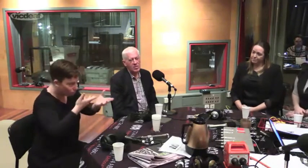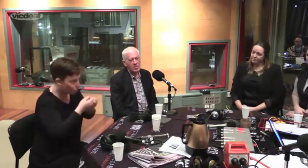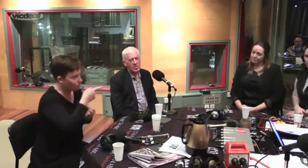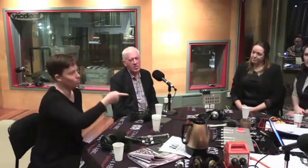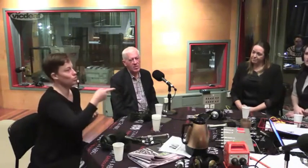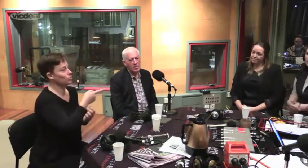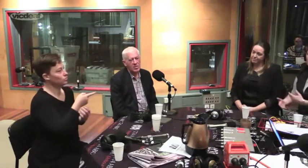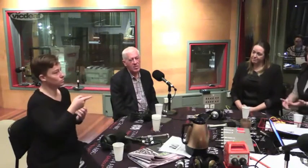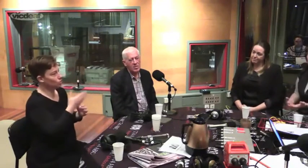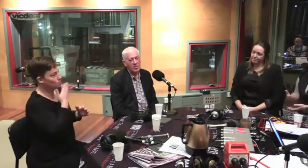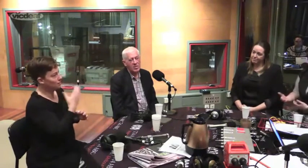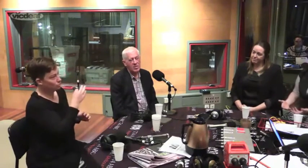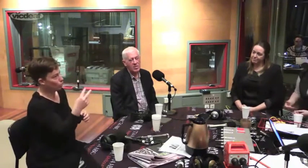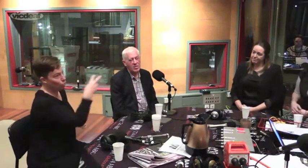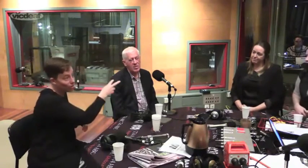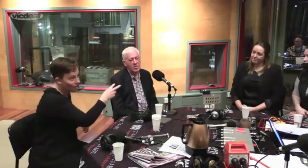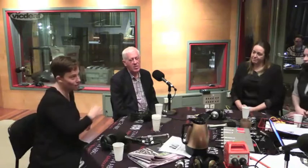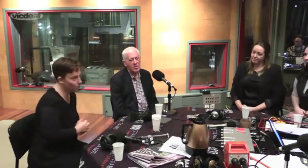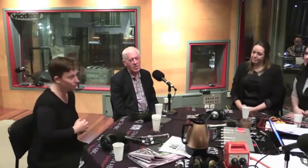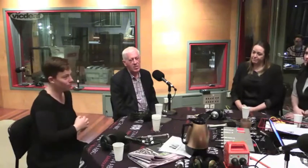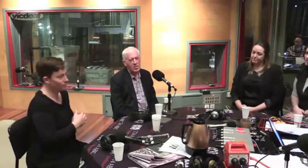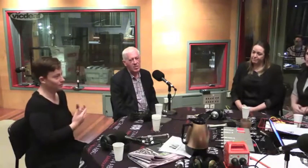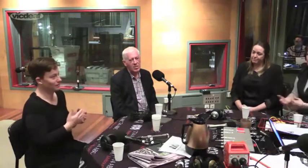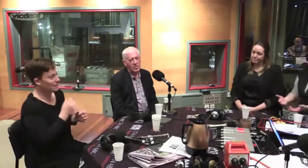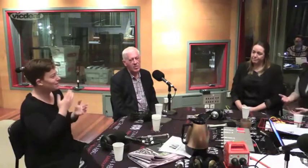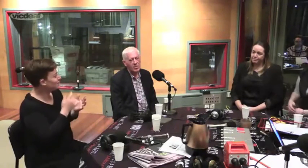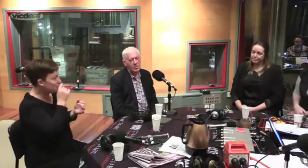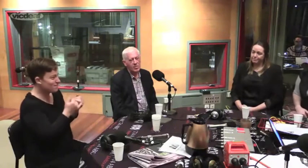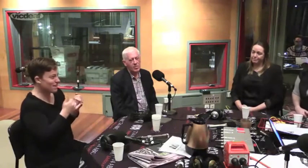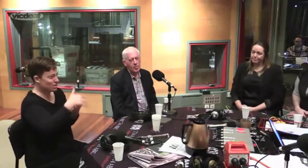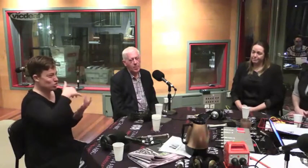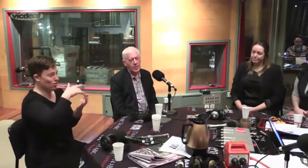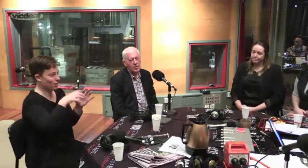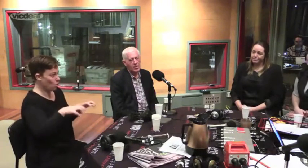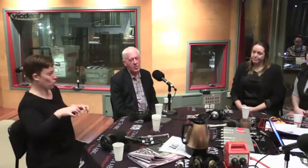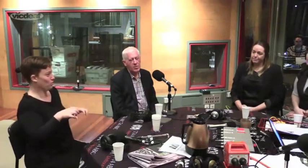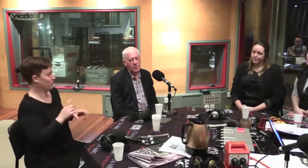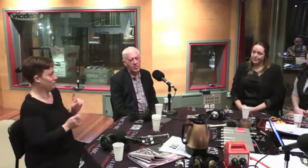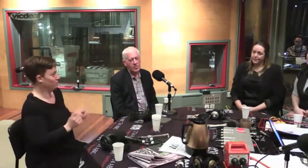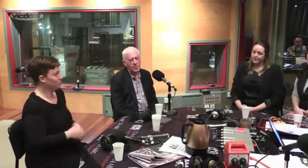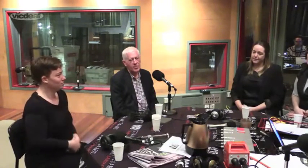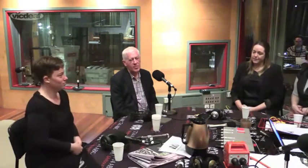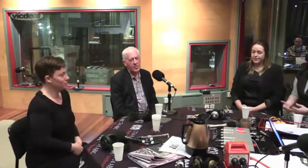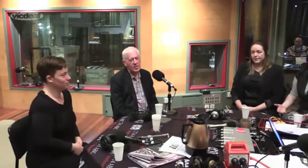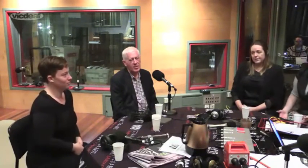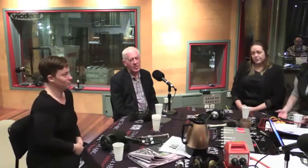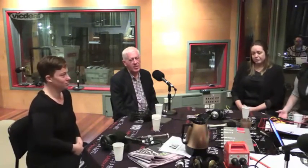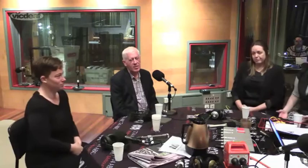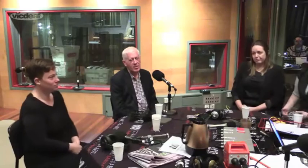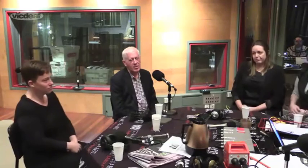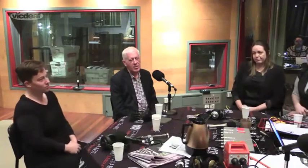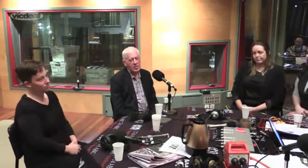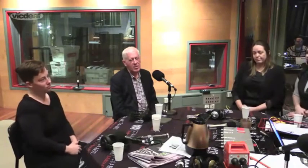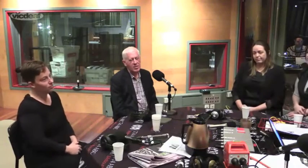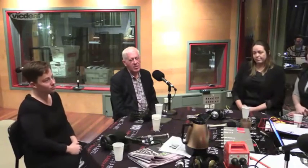me an interpreter to help with the communication between the two of us. So direct your focus at me, that sort of thing. And, you know, I think it can be very awkward,